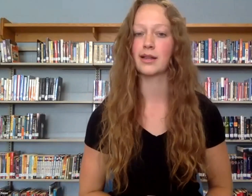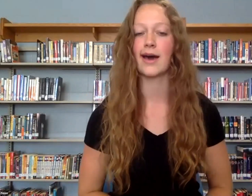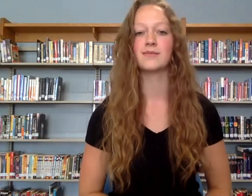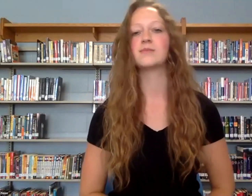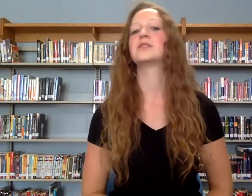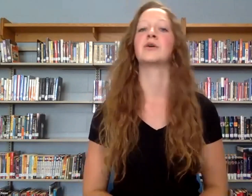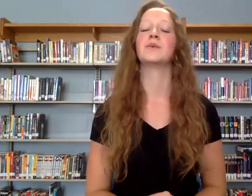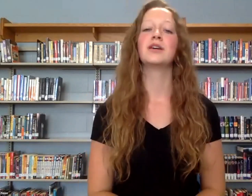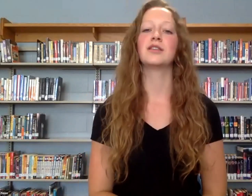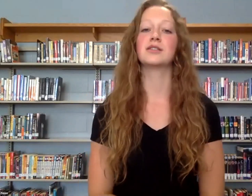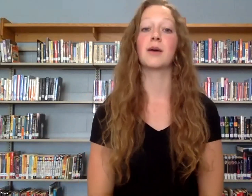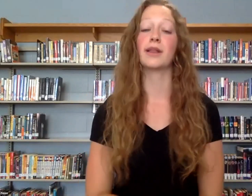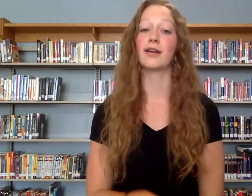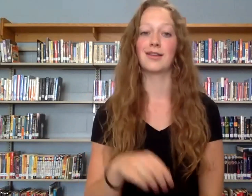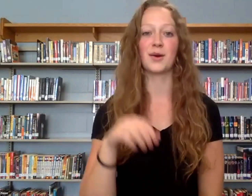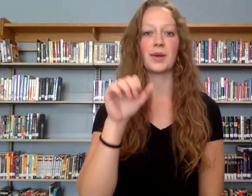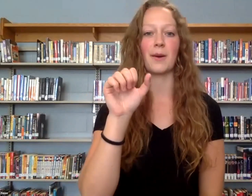glide. So there's a double letter. Okay.